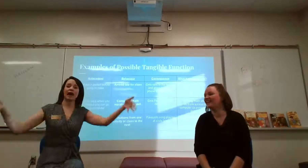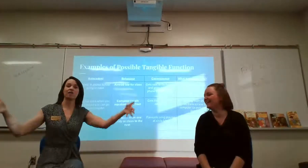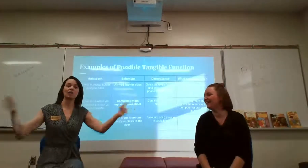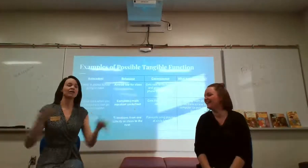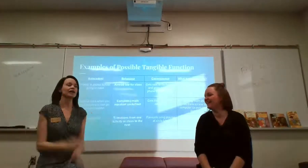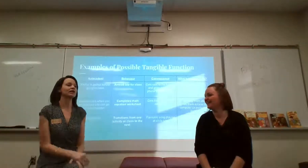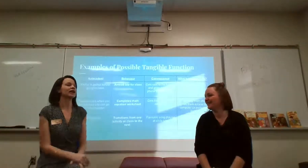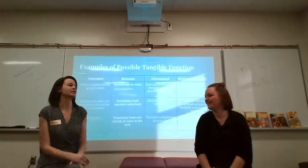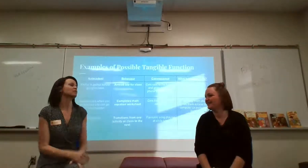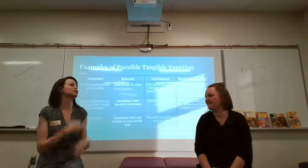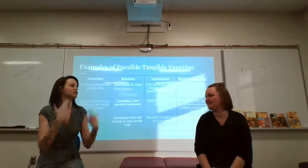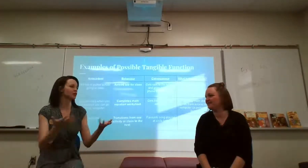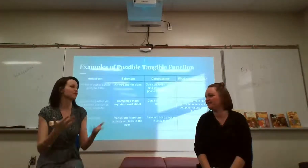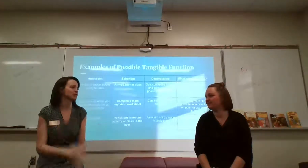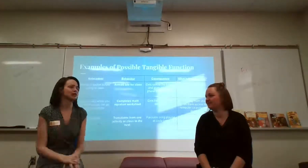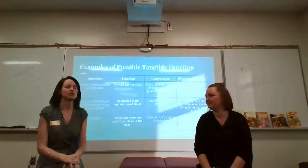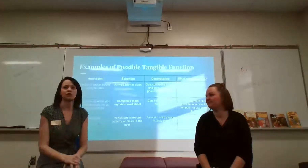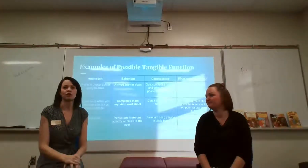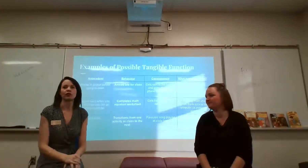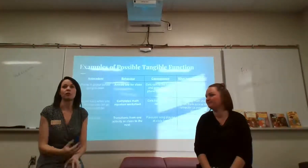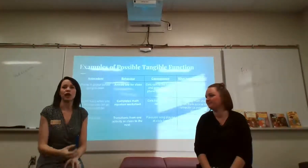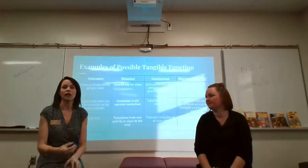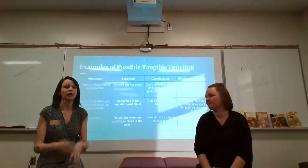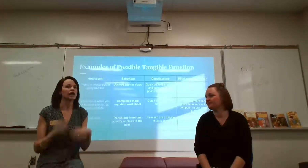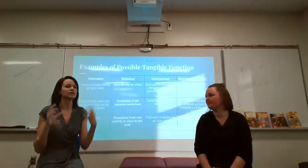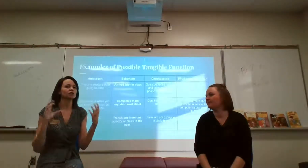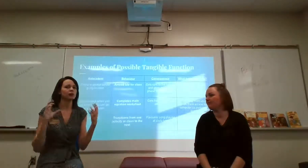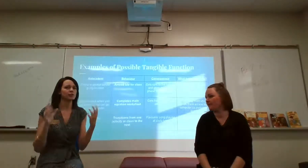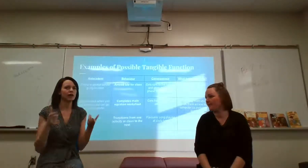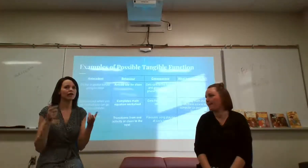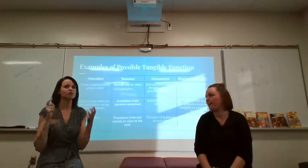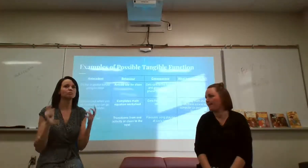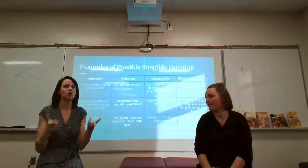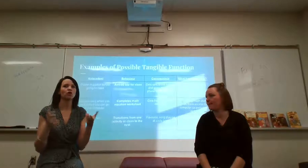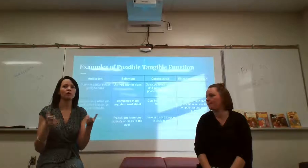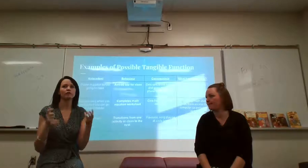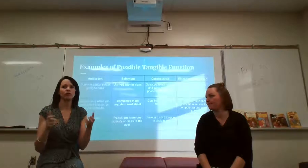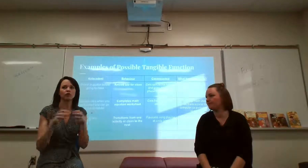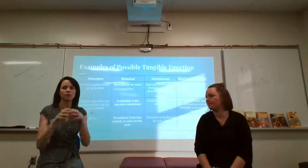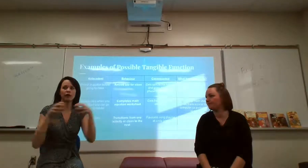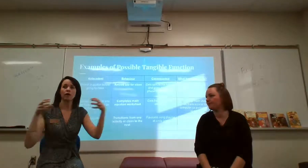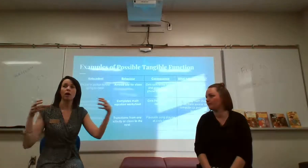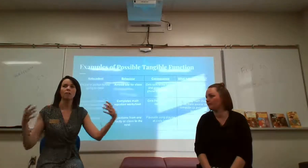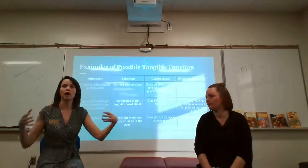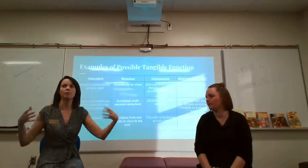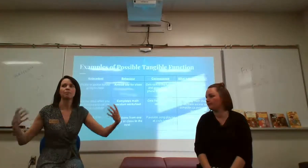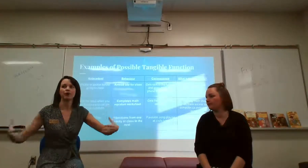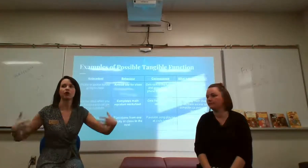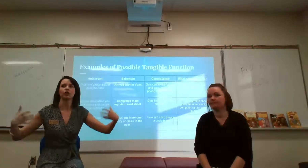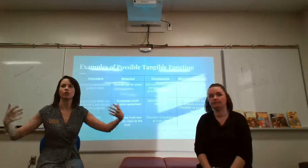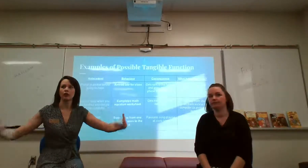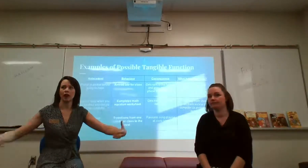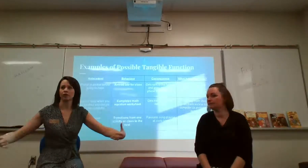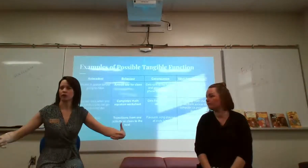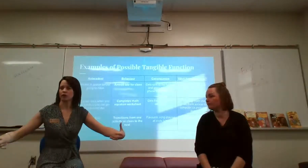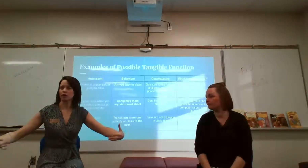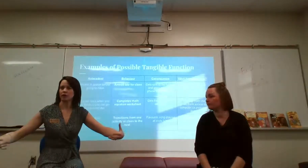whole thing, then it's much easier for me to get what I need. And so my behavior is more reinforced by a bigger effort. Does that make